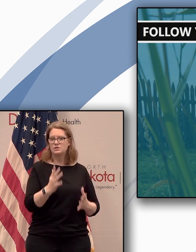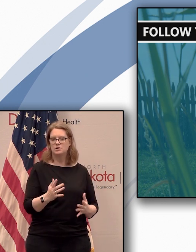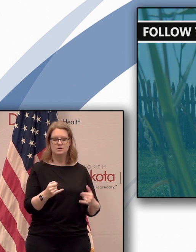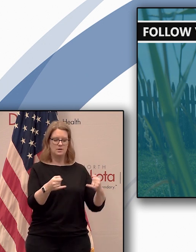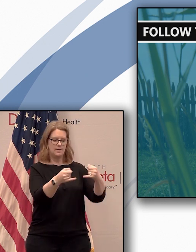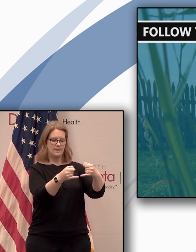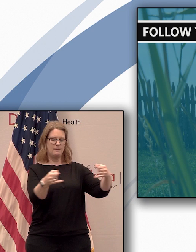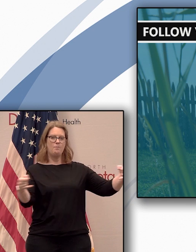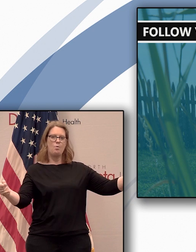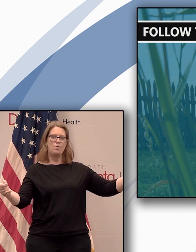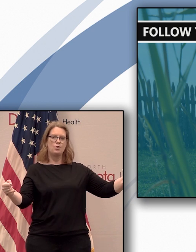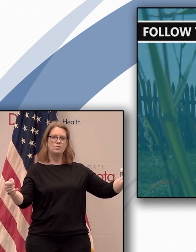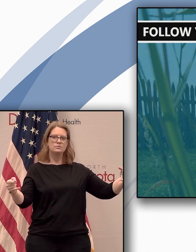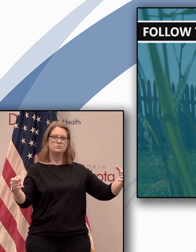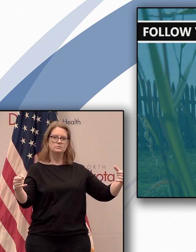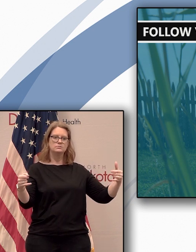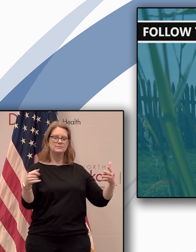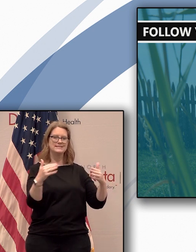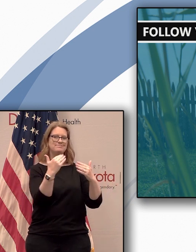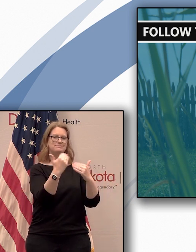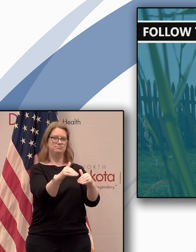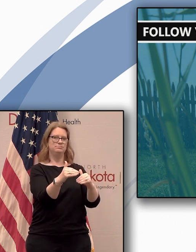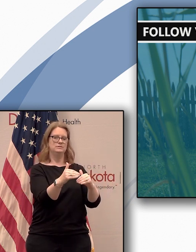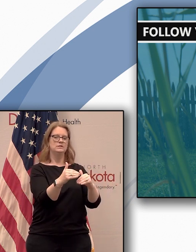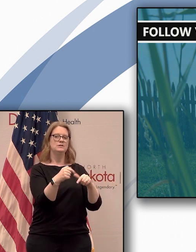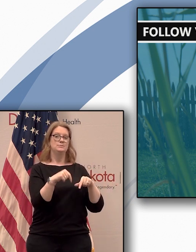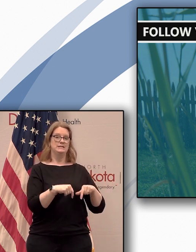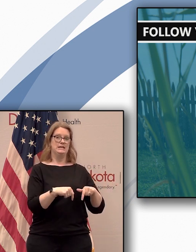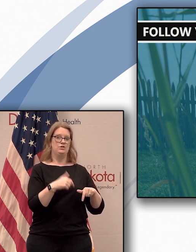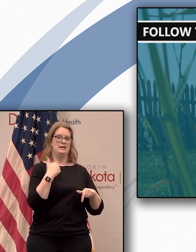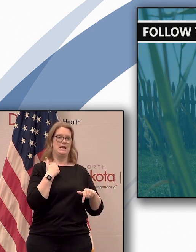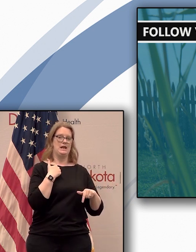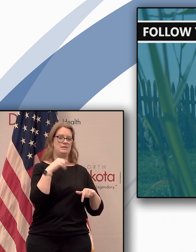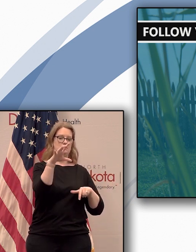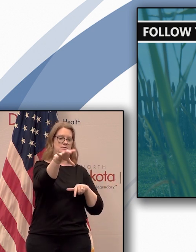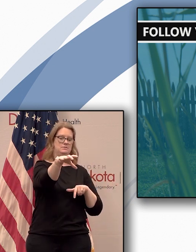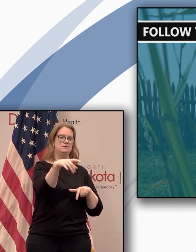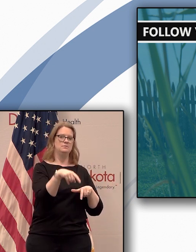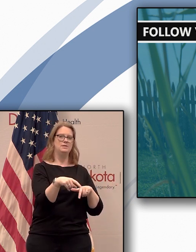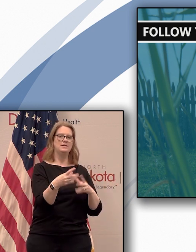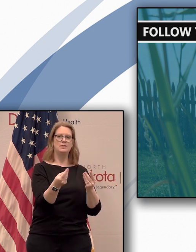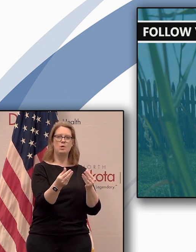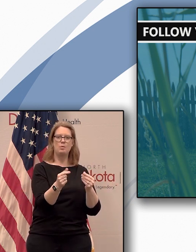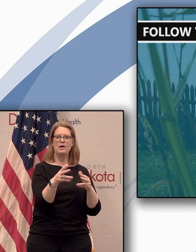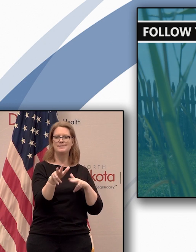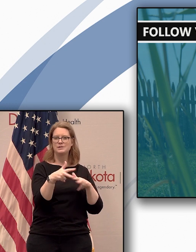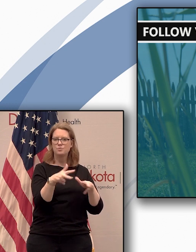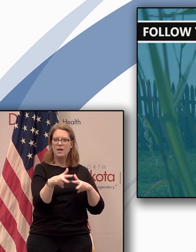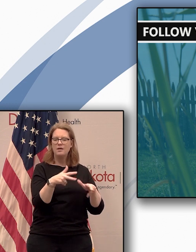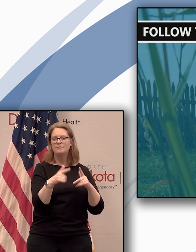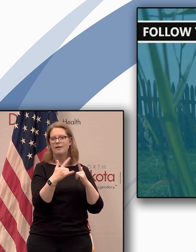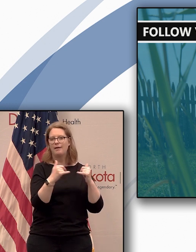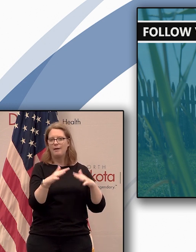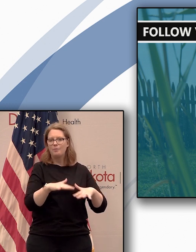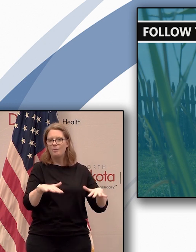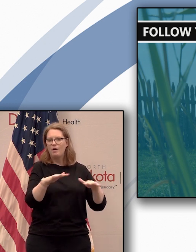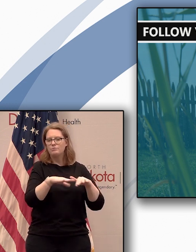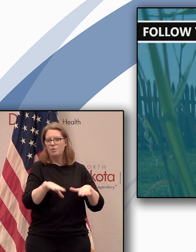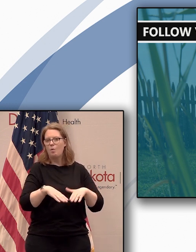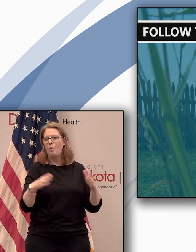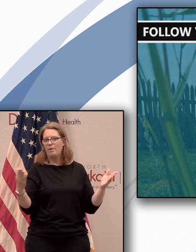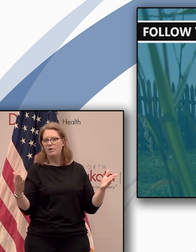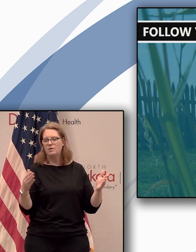of course, is still got restrictions between here and Canada, but at this time, the grounds, the hiking trails, the campgrounds are